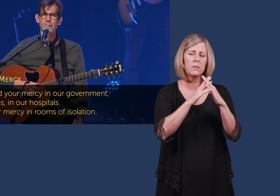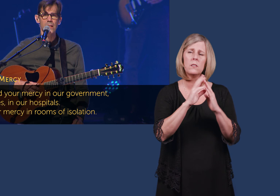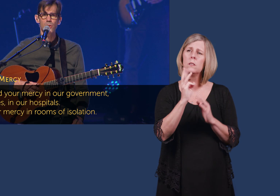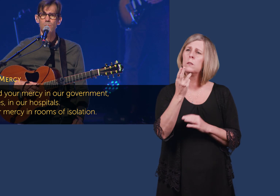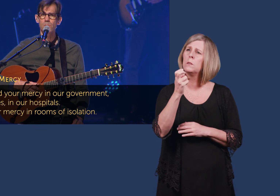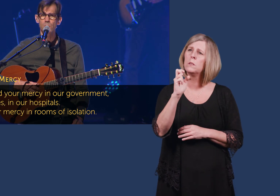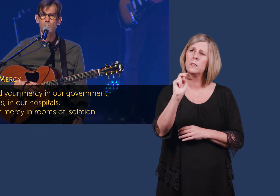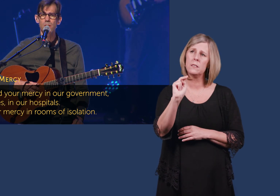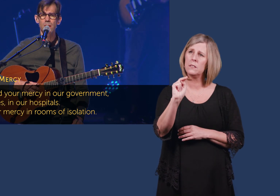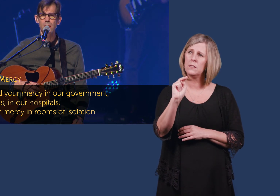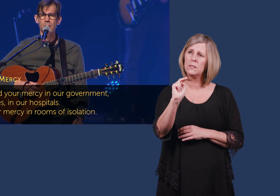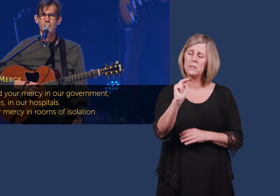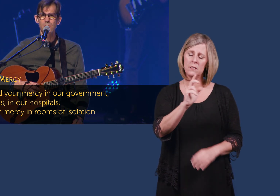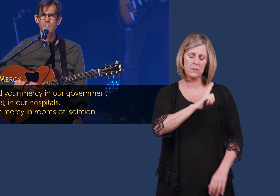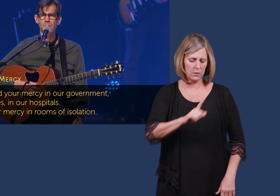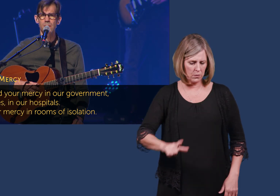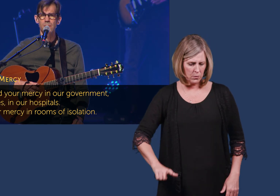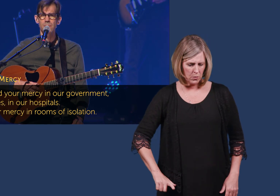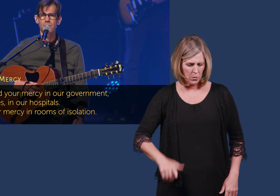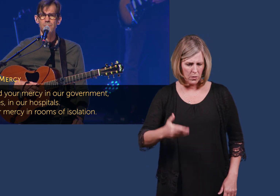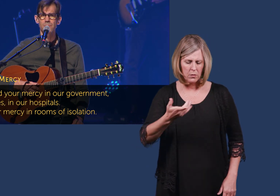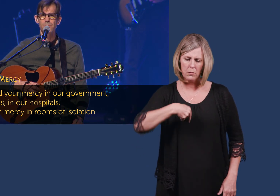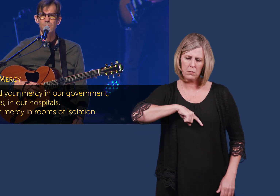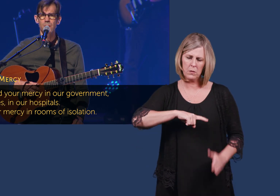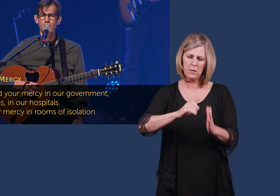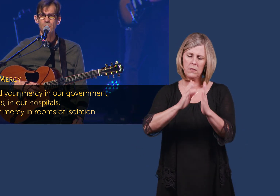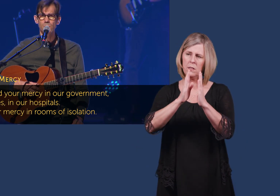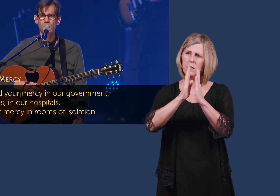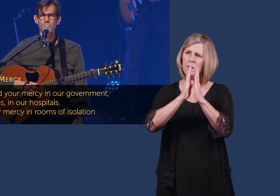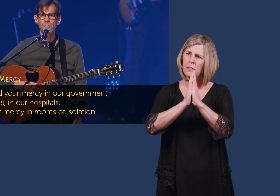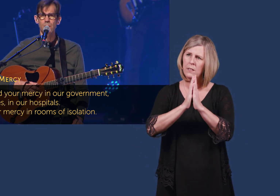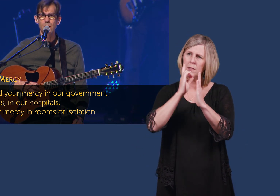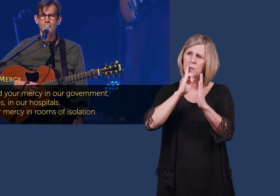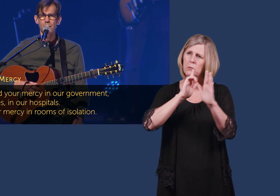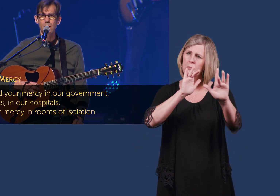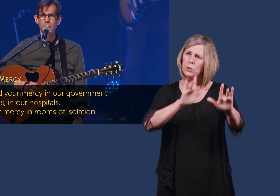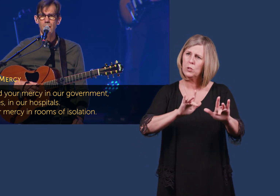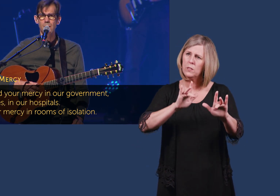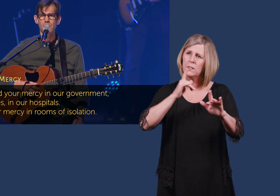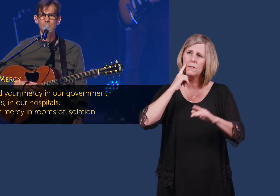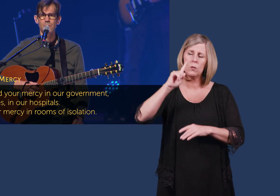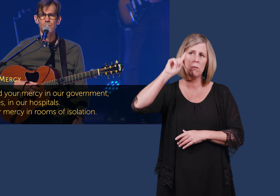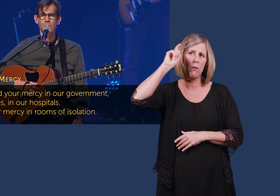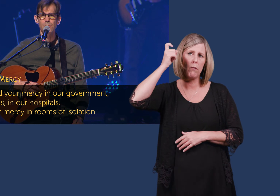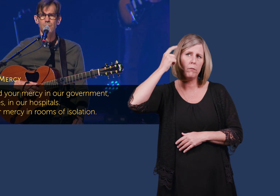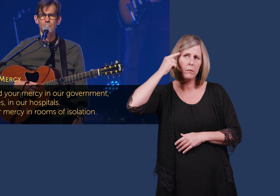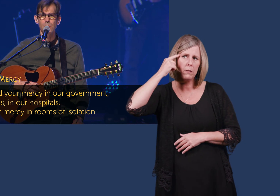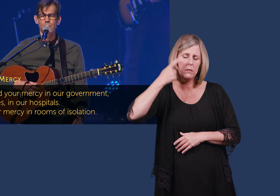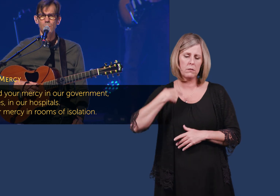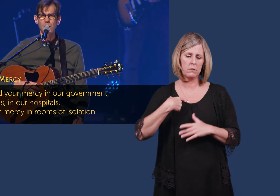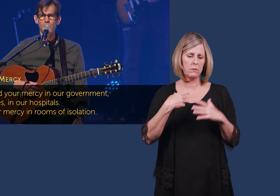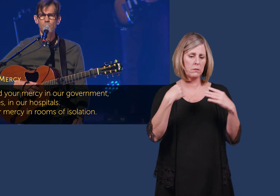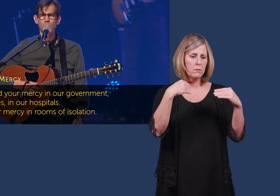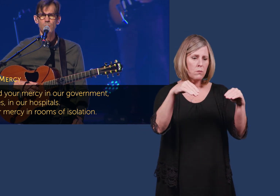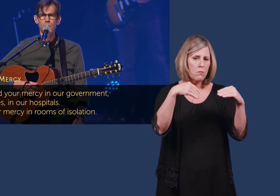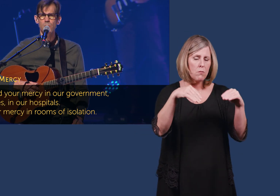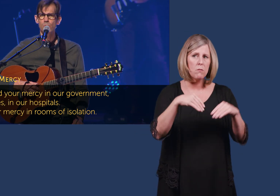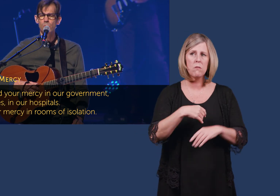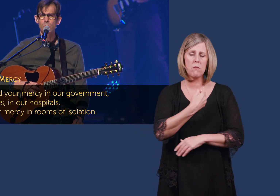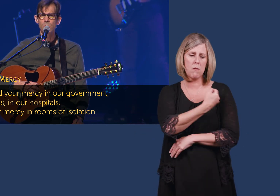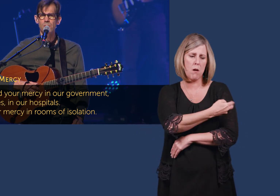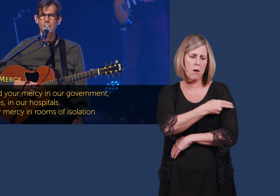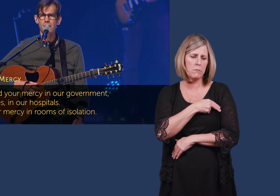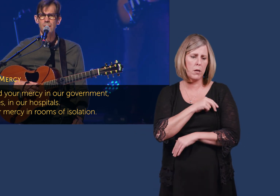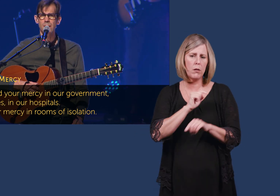Lord, we need your mercy in our government, in our stores, in our hospitals. We need your mercy